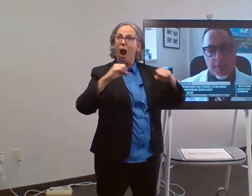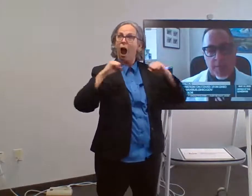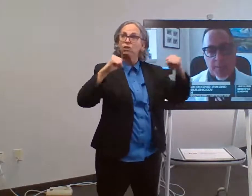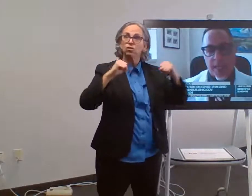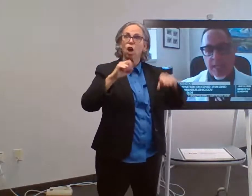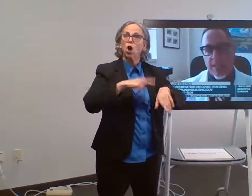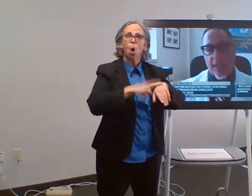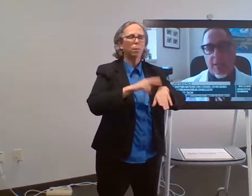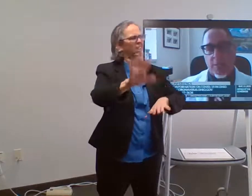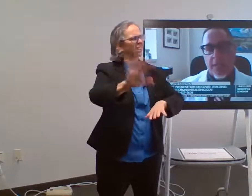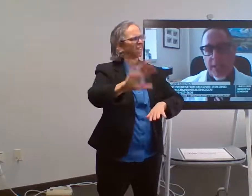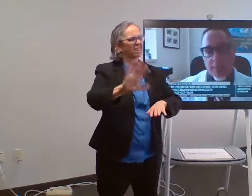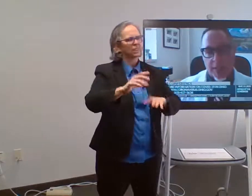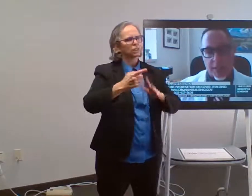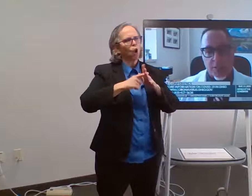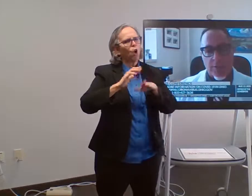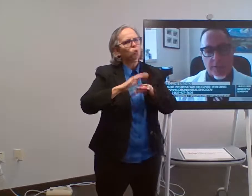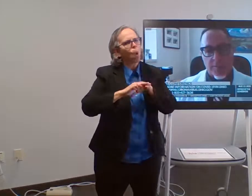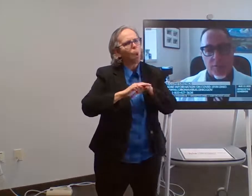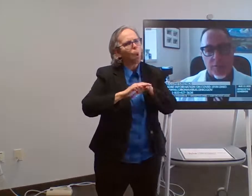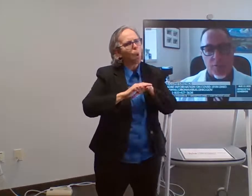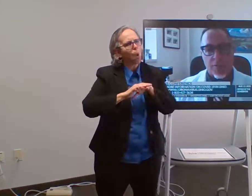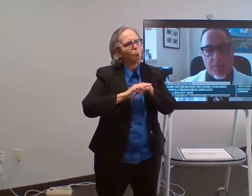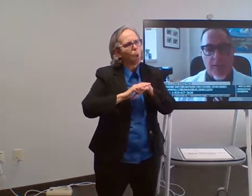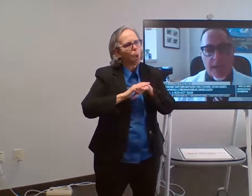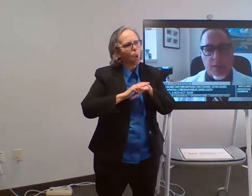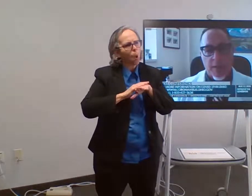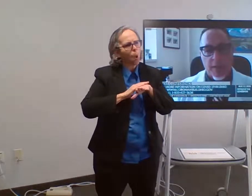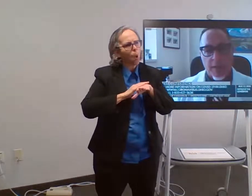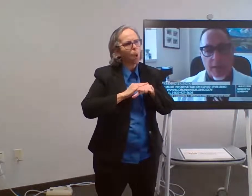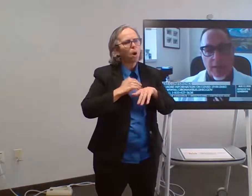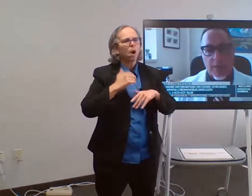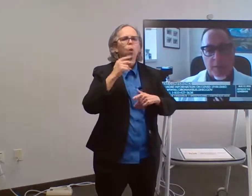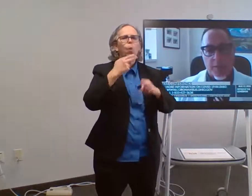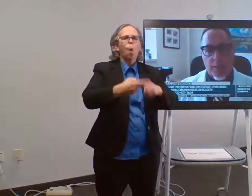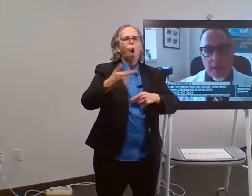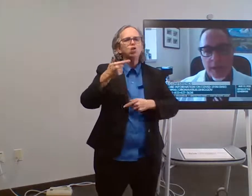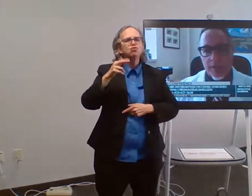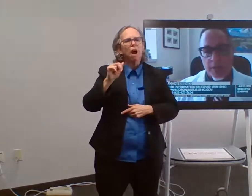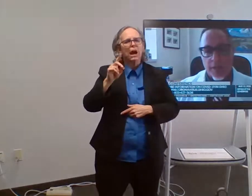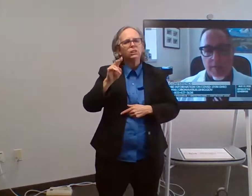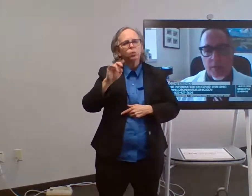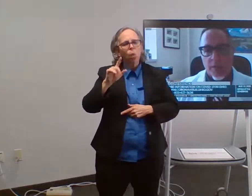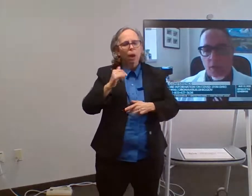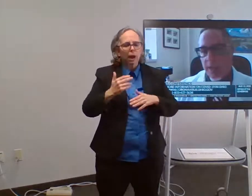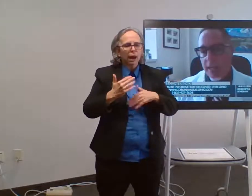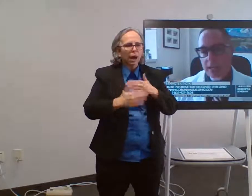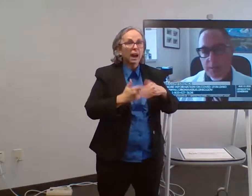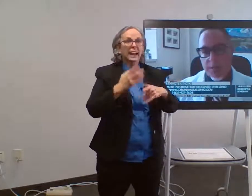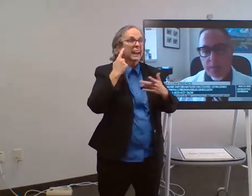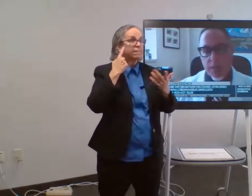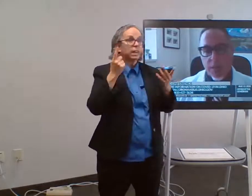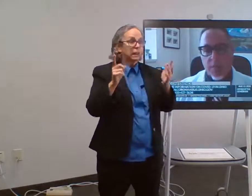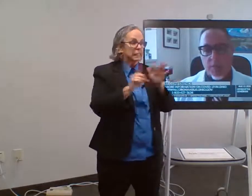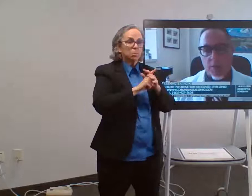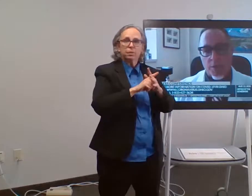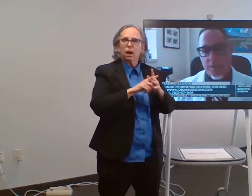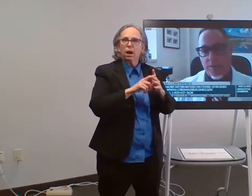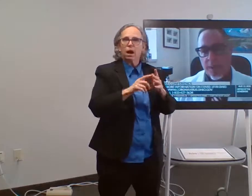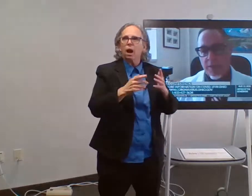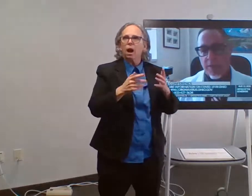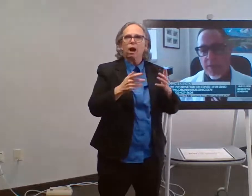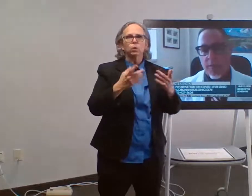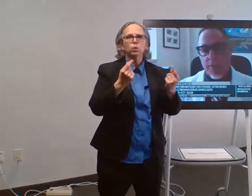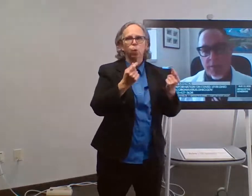aware of symptoms. And any time during that process you have symptoms, you should be evaluated. So any significant cardiac symptoms, and even those